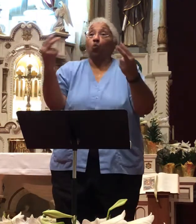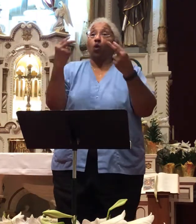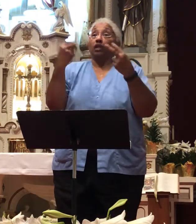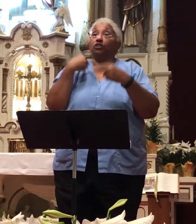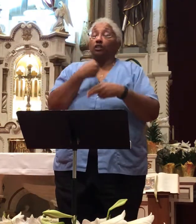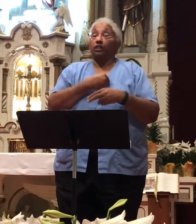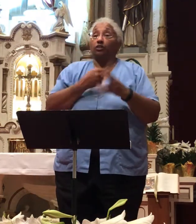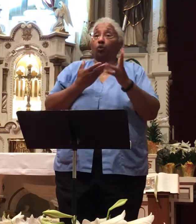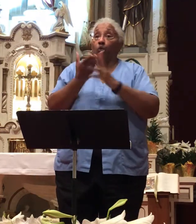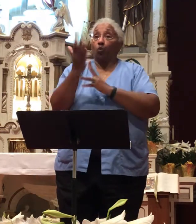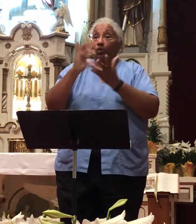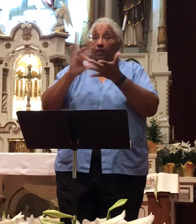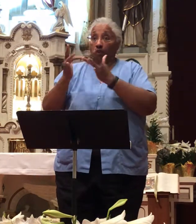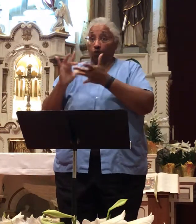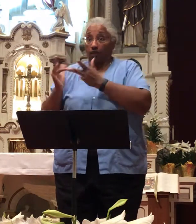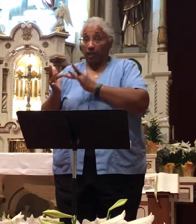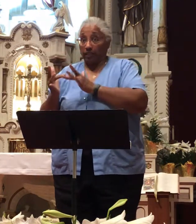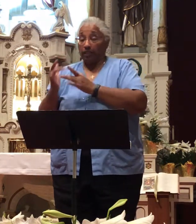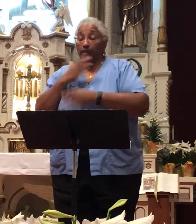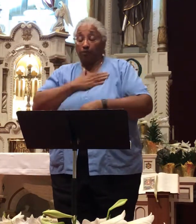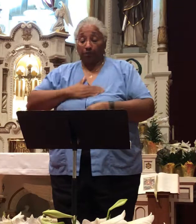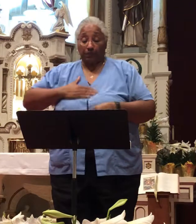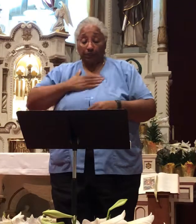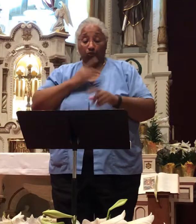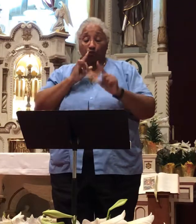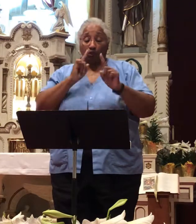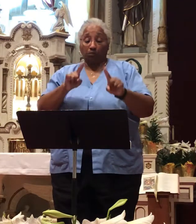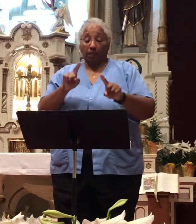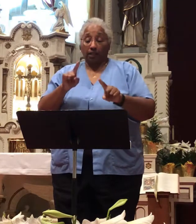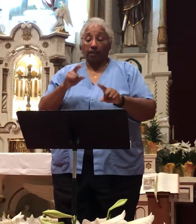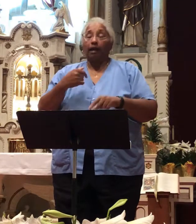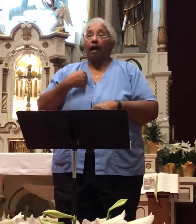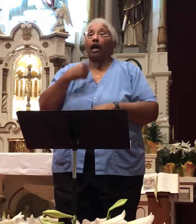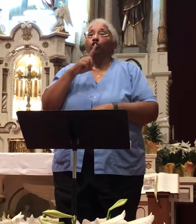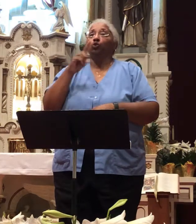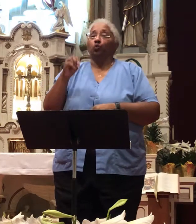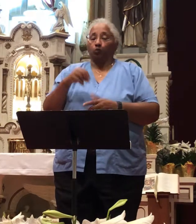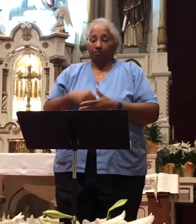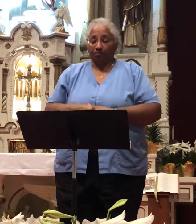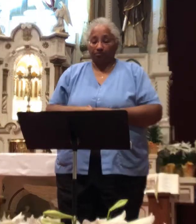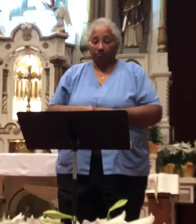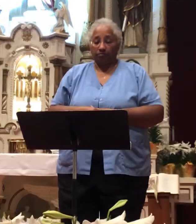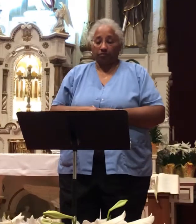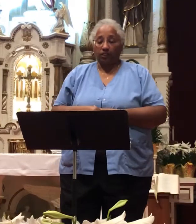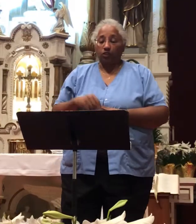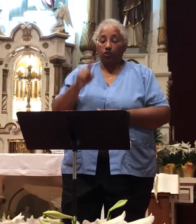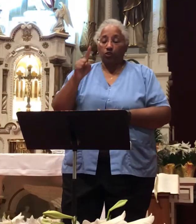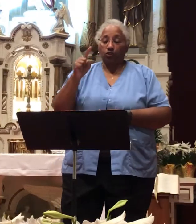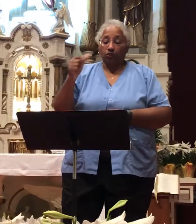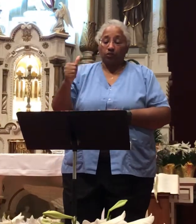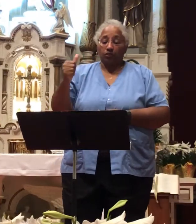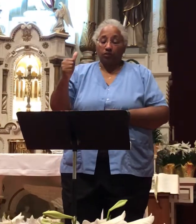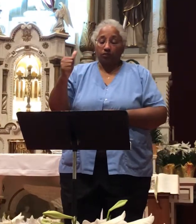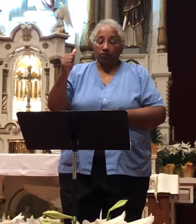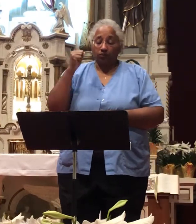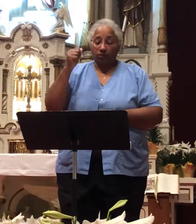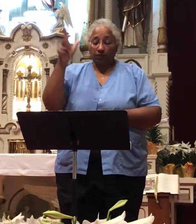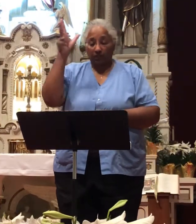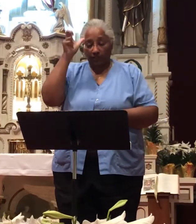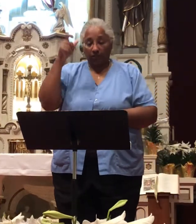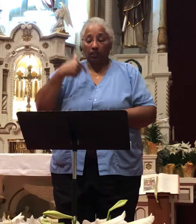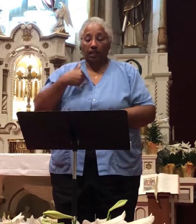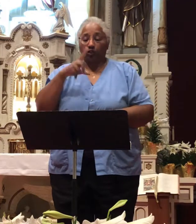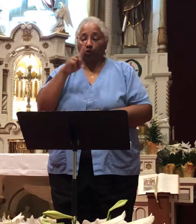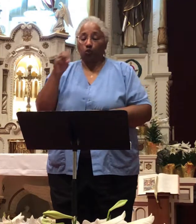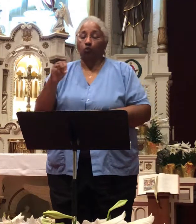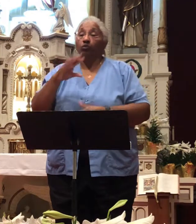through the internet, to please respond, I do. Do you renounce Satan? I do.